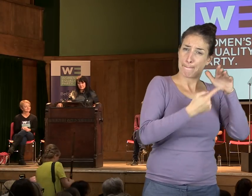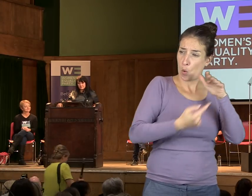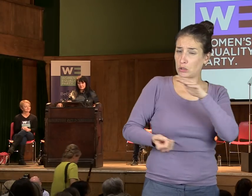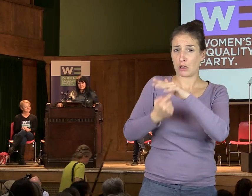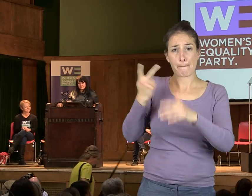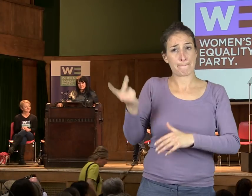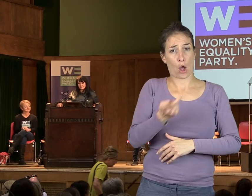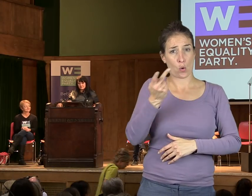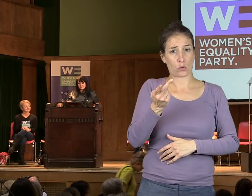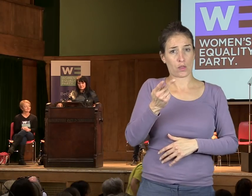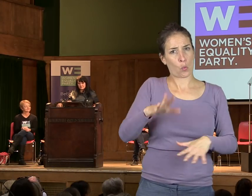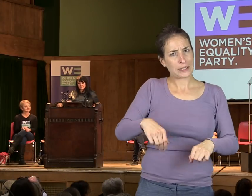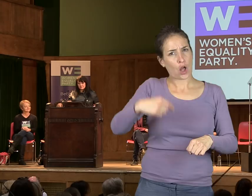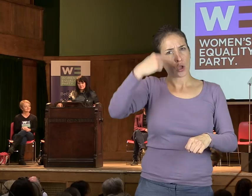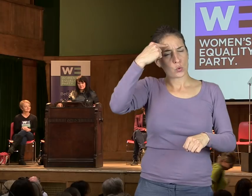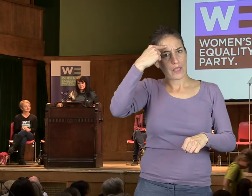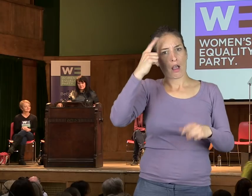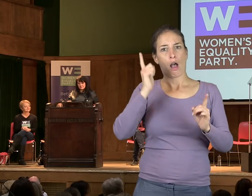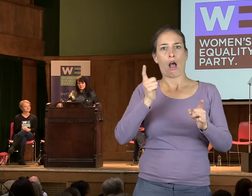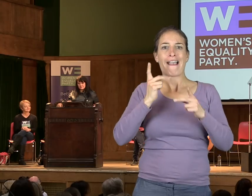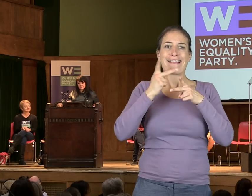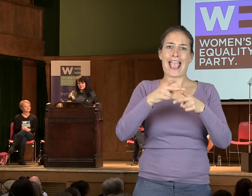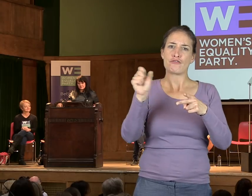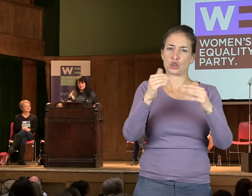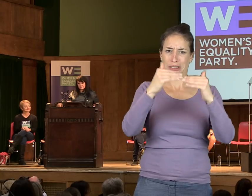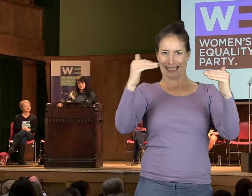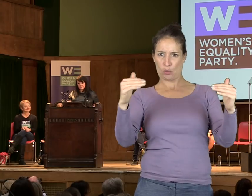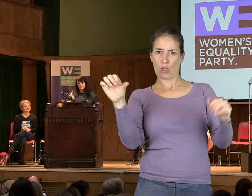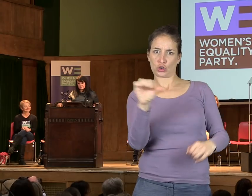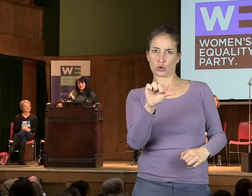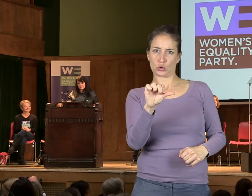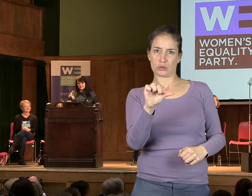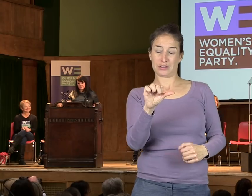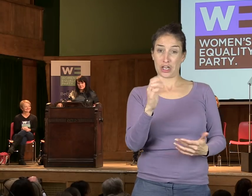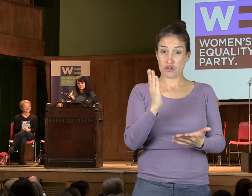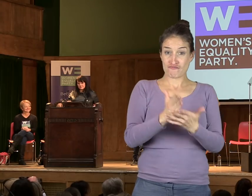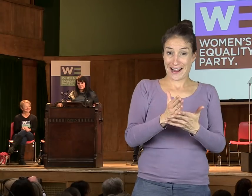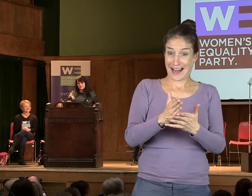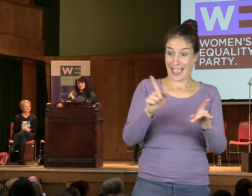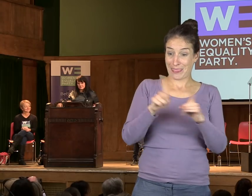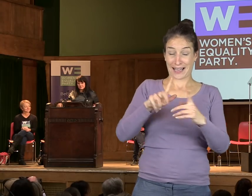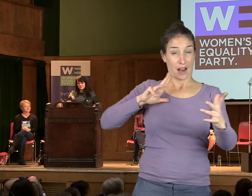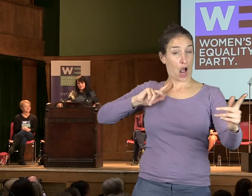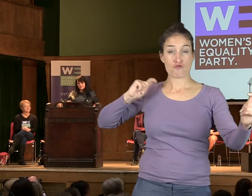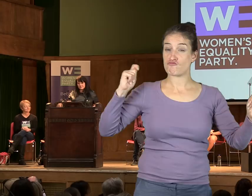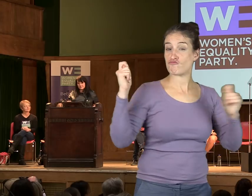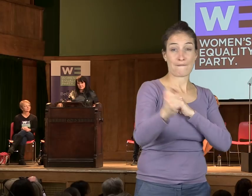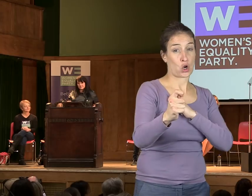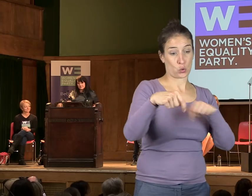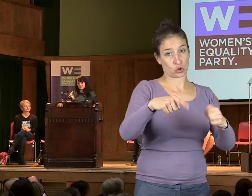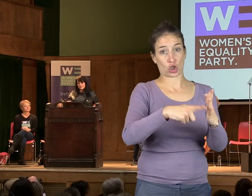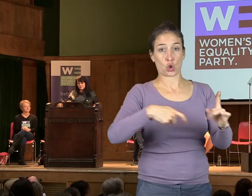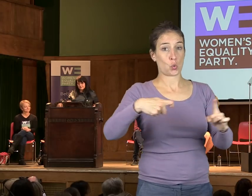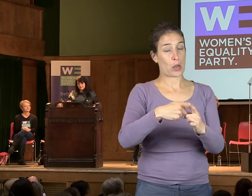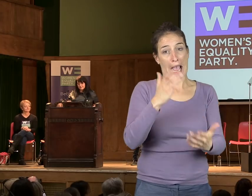in caring. This is little short of a revolution in equality thinking in the UK.